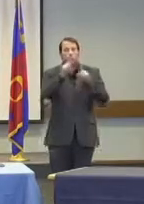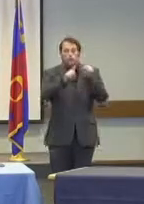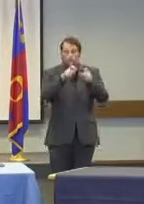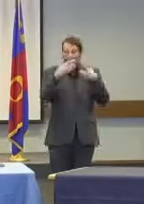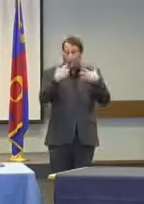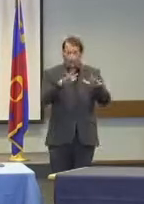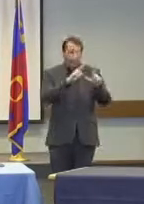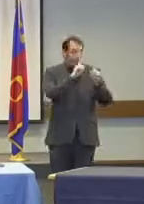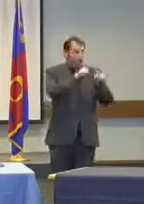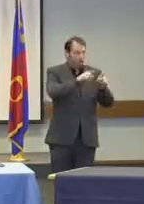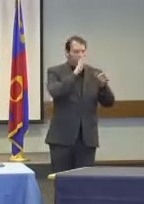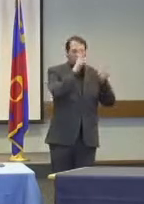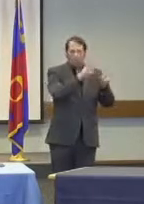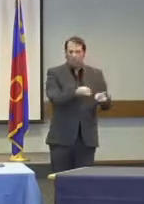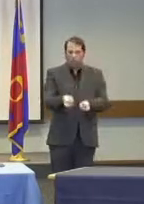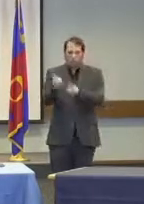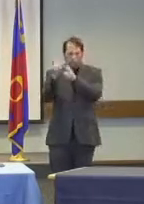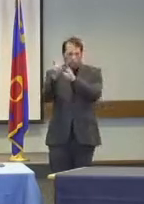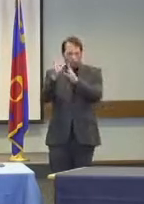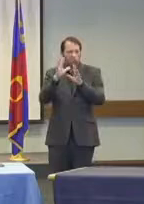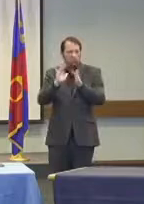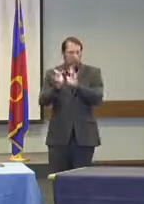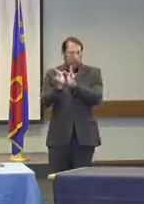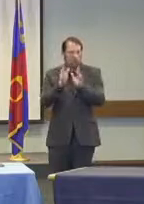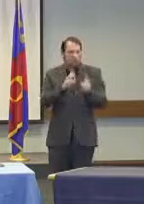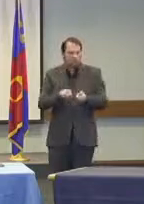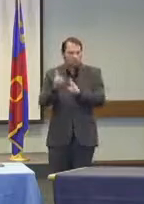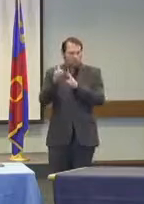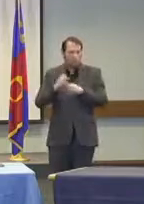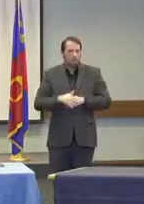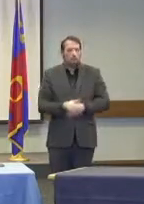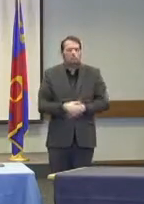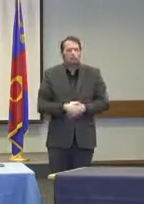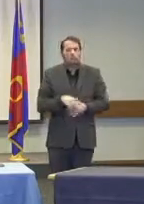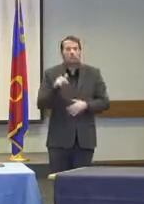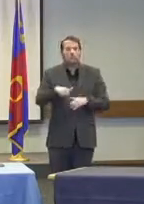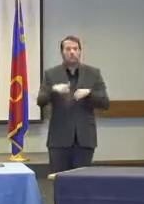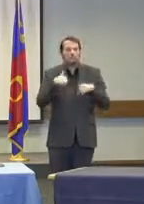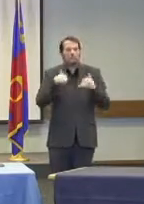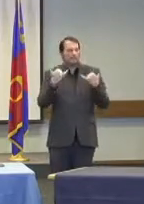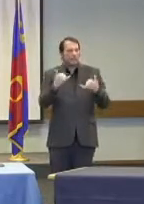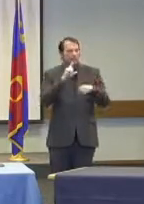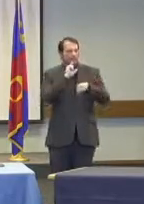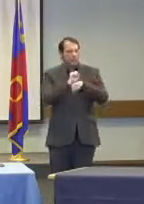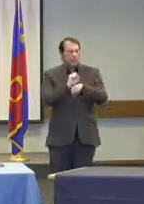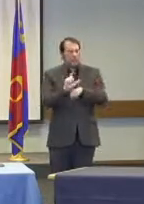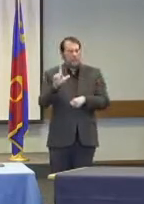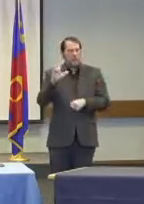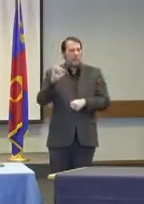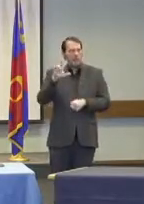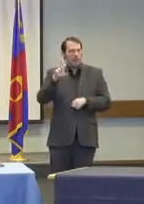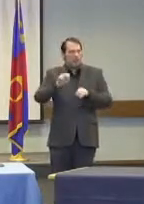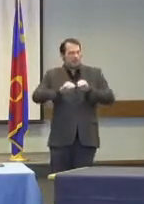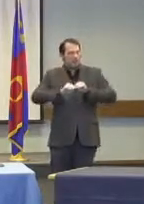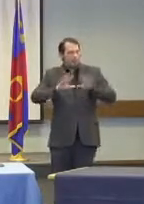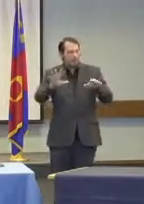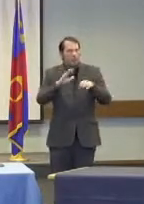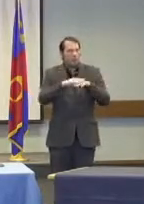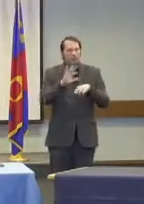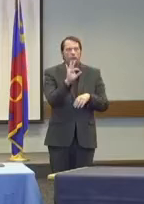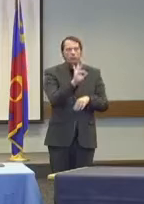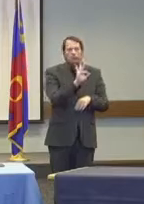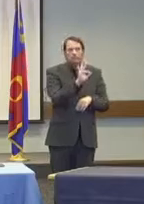remind viewers that this discussion is being broadcasted live on Facebook, YouTube, and cast on County Cable Montgomery Channel